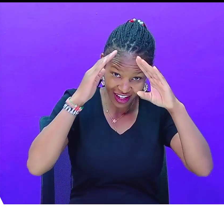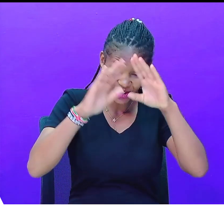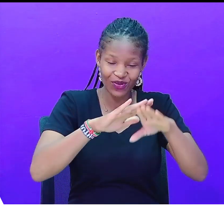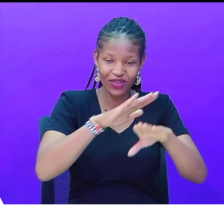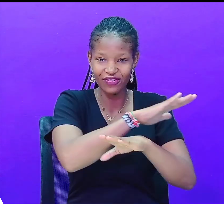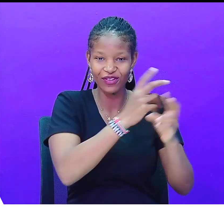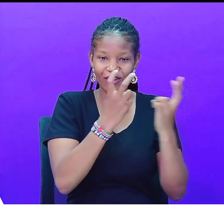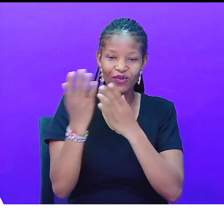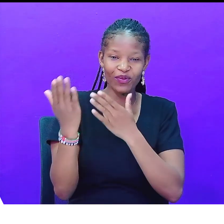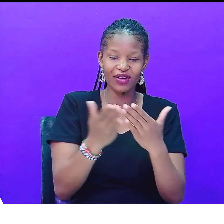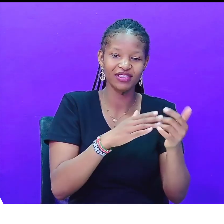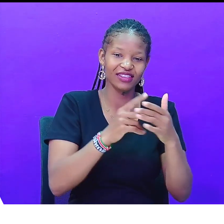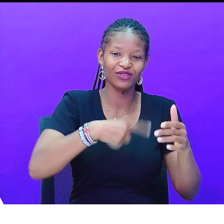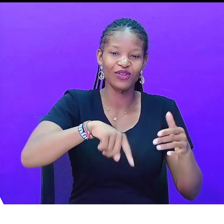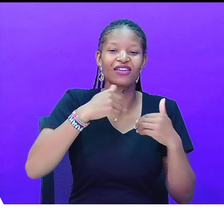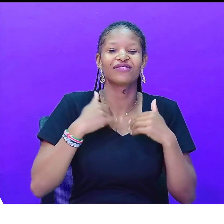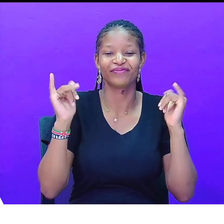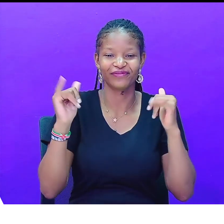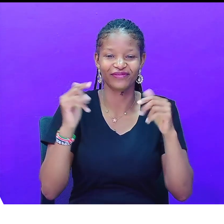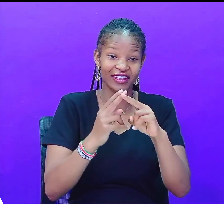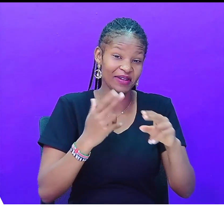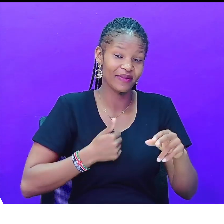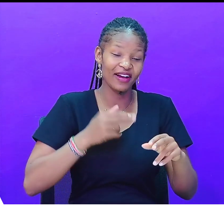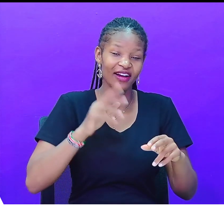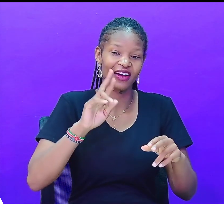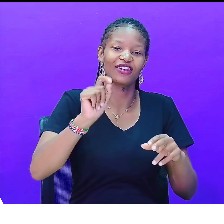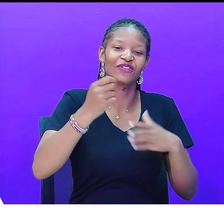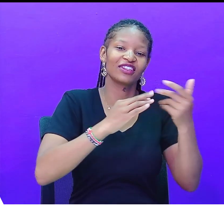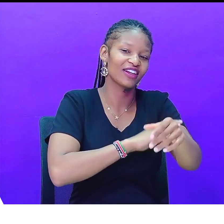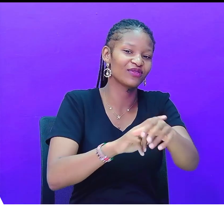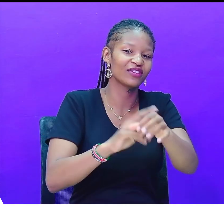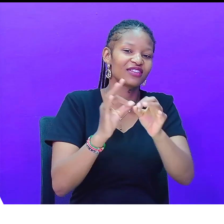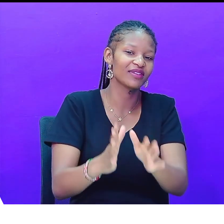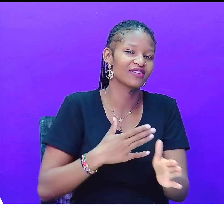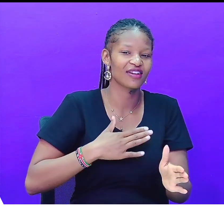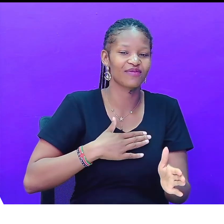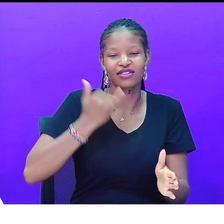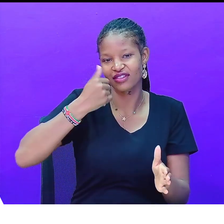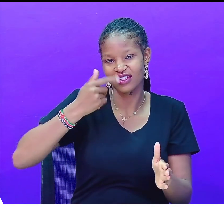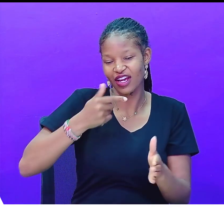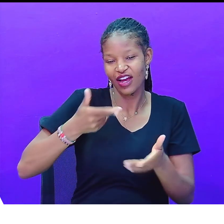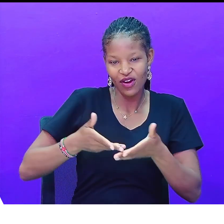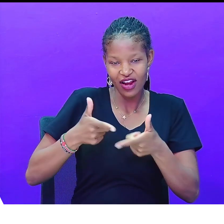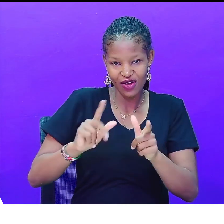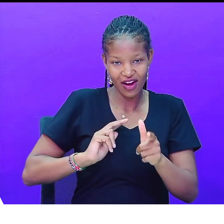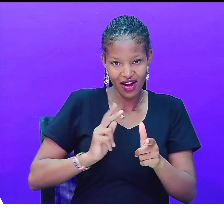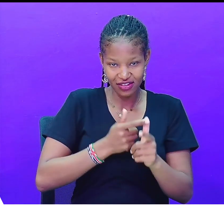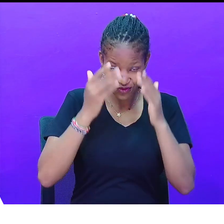Hello viewers and good evening. Welcome to Science TV 4 p.m. news with me Ruth Wairimu and my language interpreter